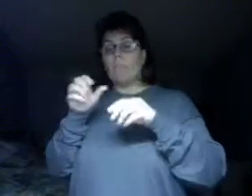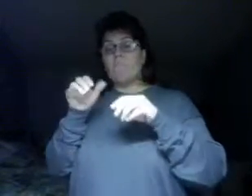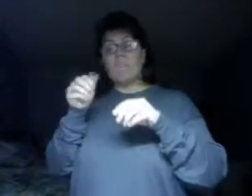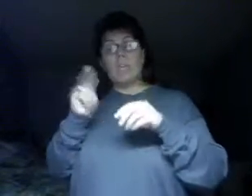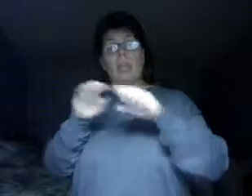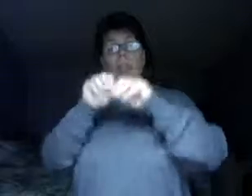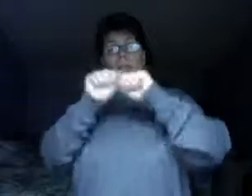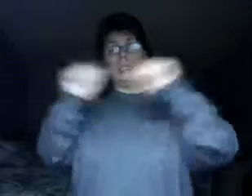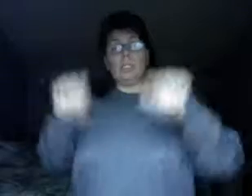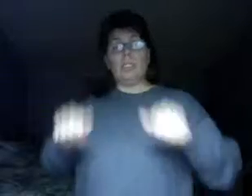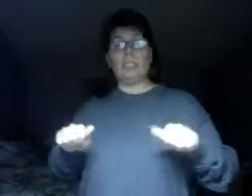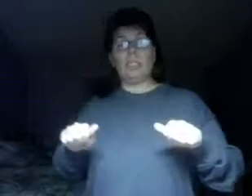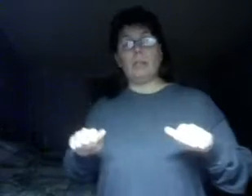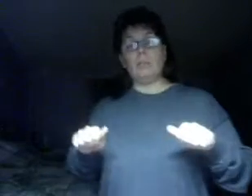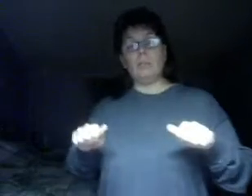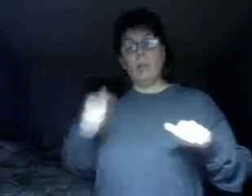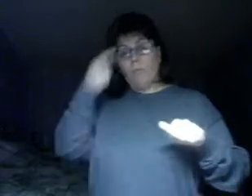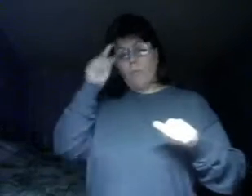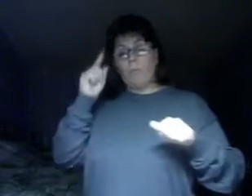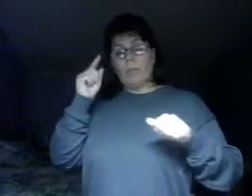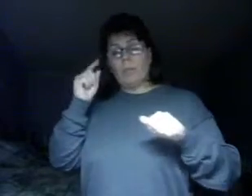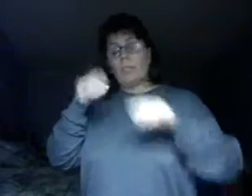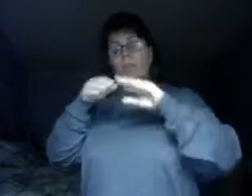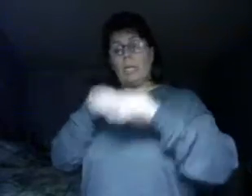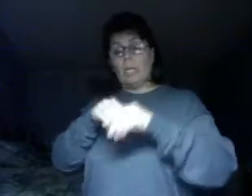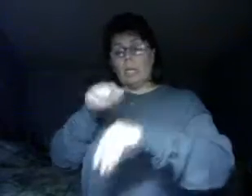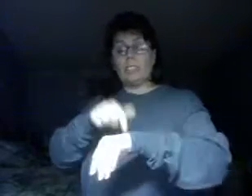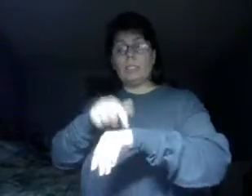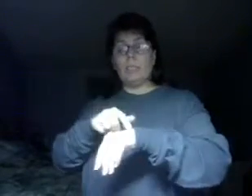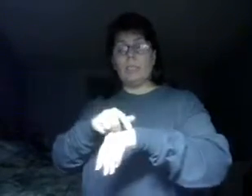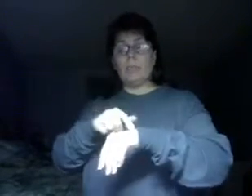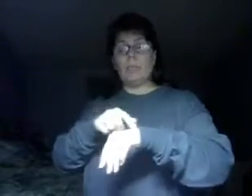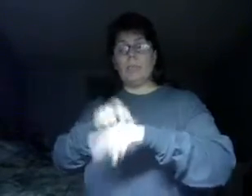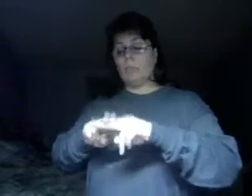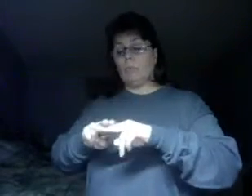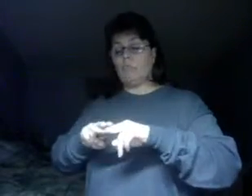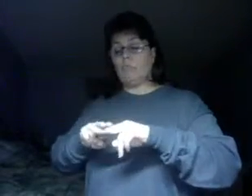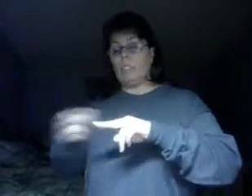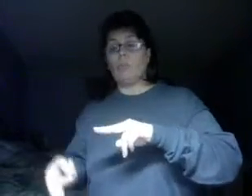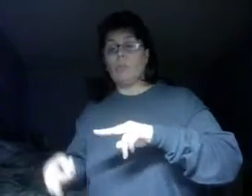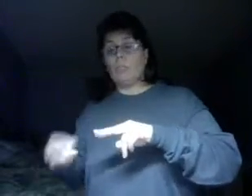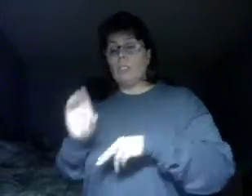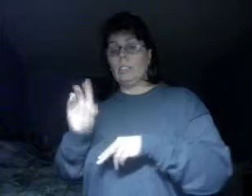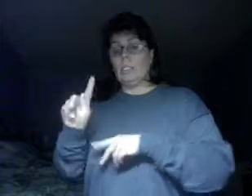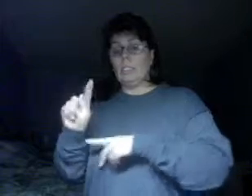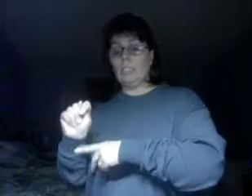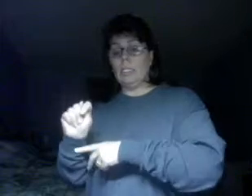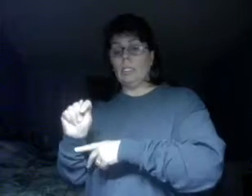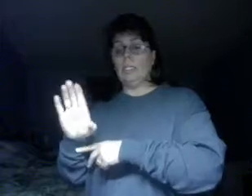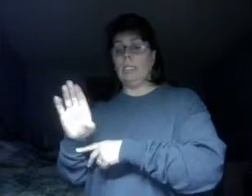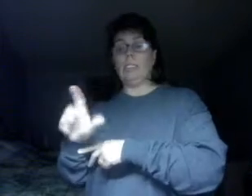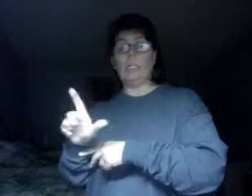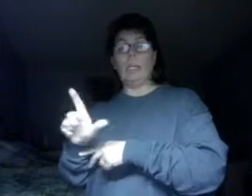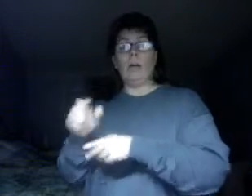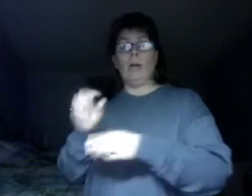of time, HIV will reduce the T cell count within the body. T cells are a type of white blood cell